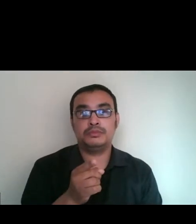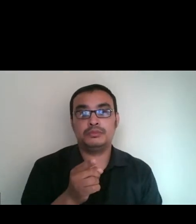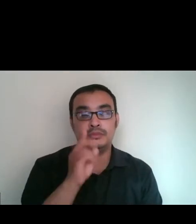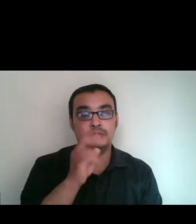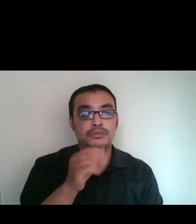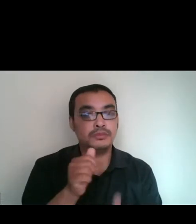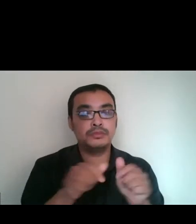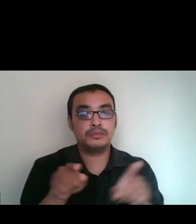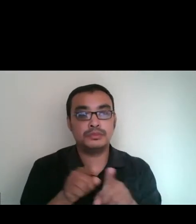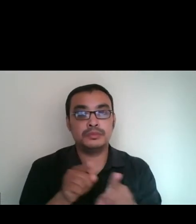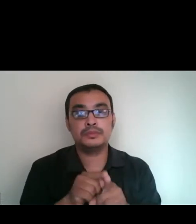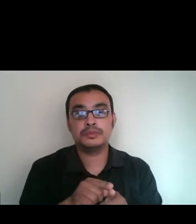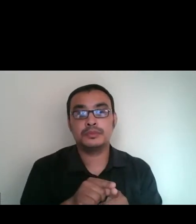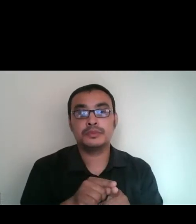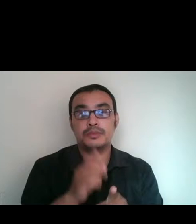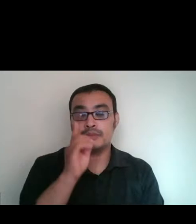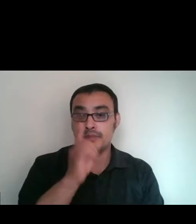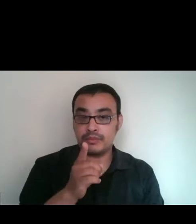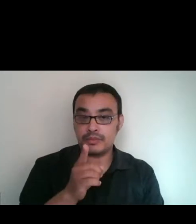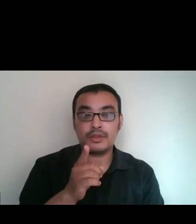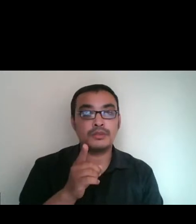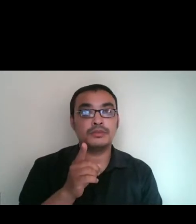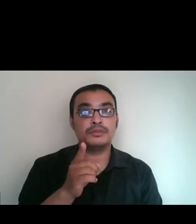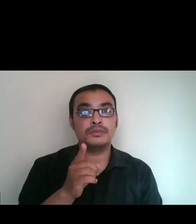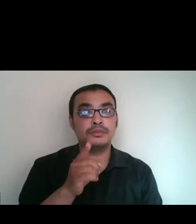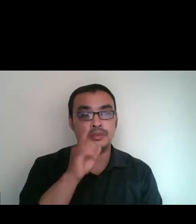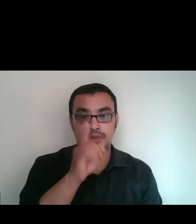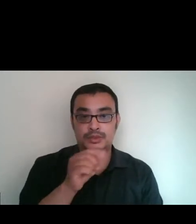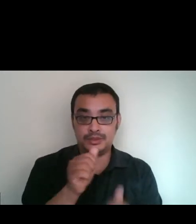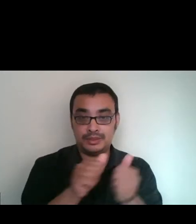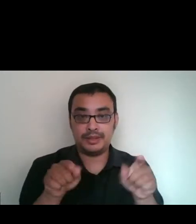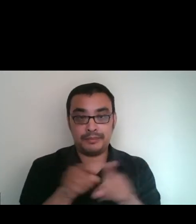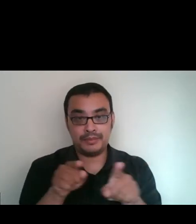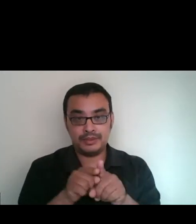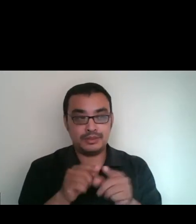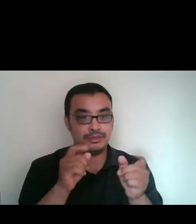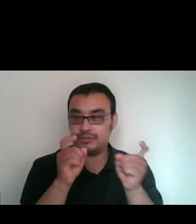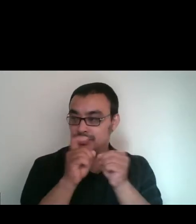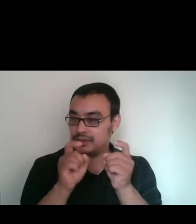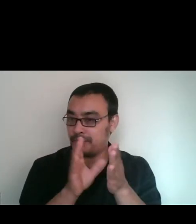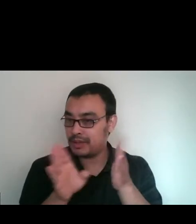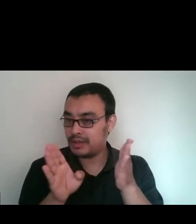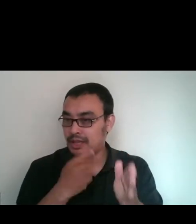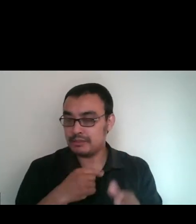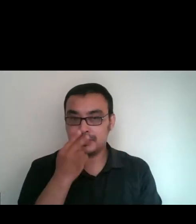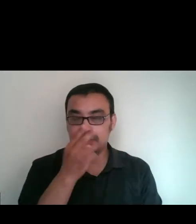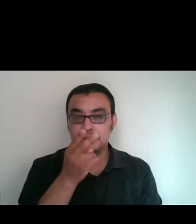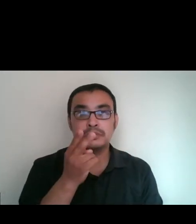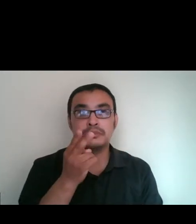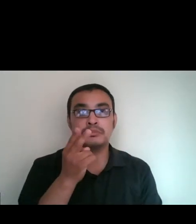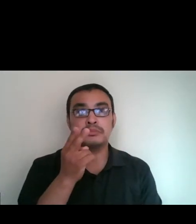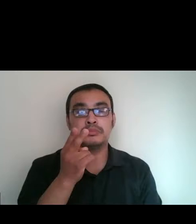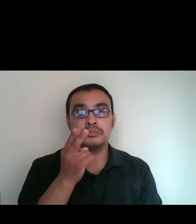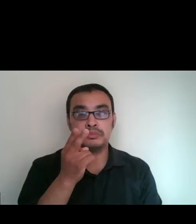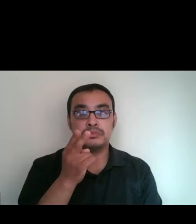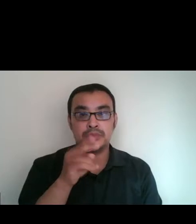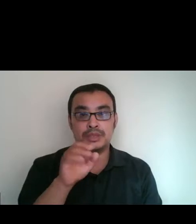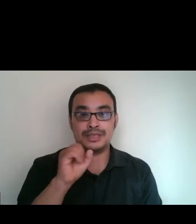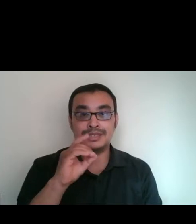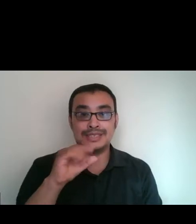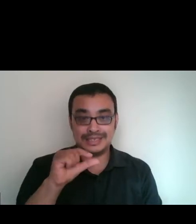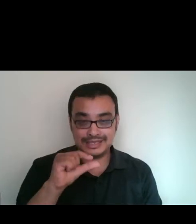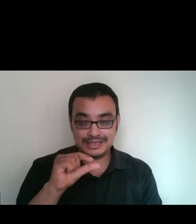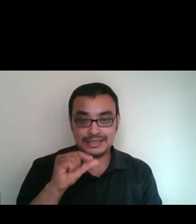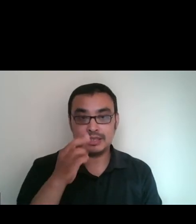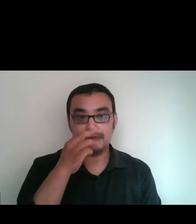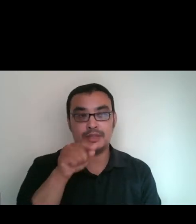in that whole area. But throughout the discussion, I see that we are focusing in SDGs